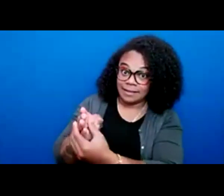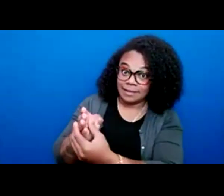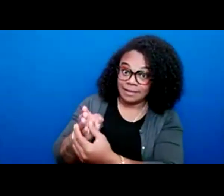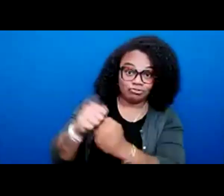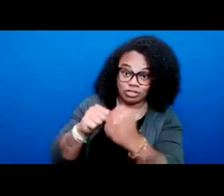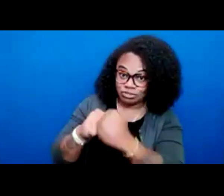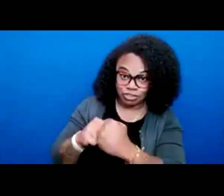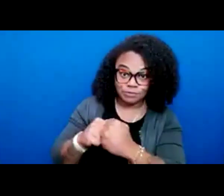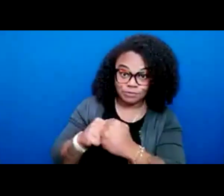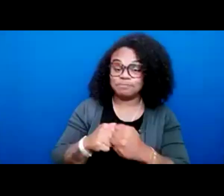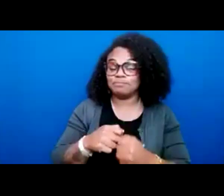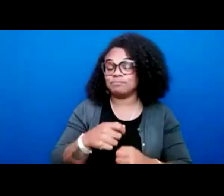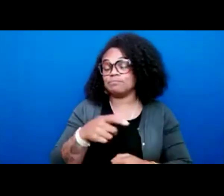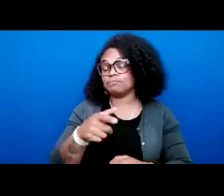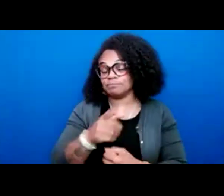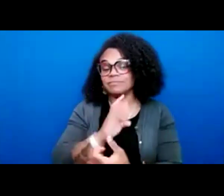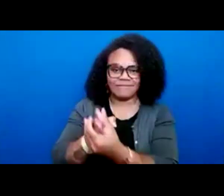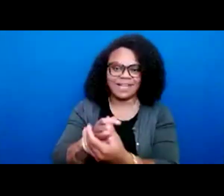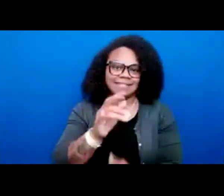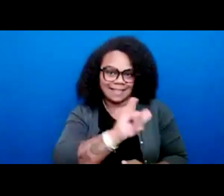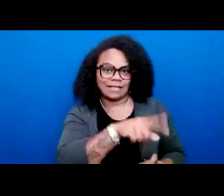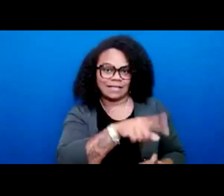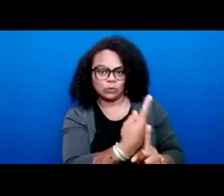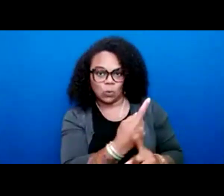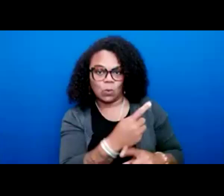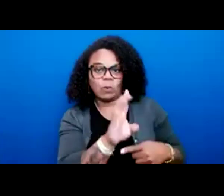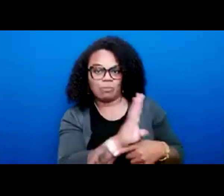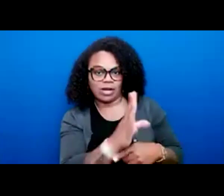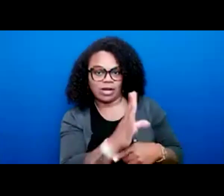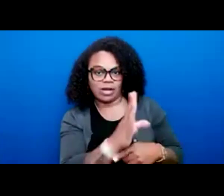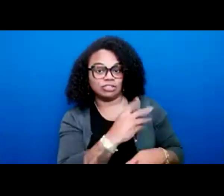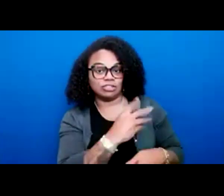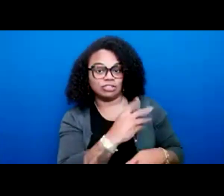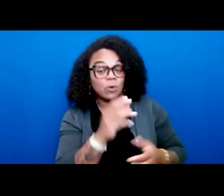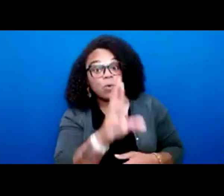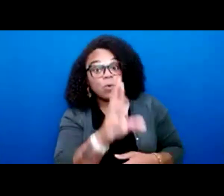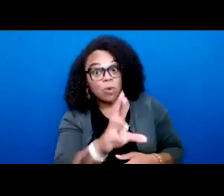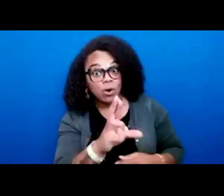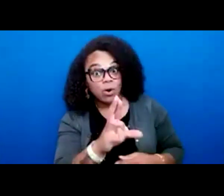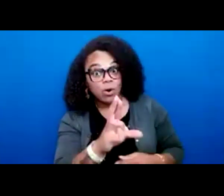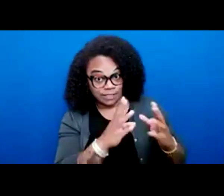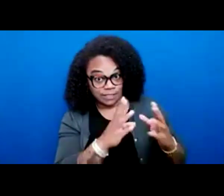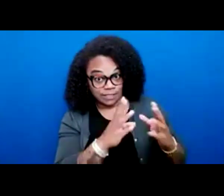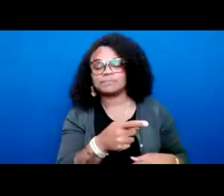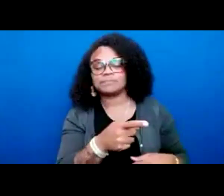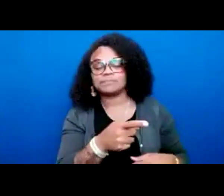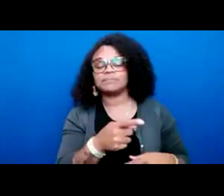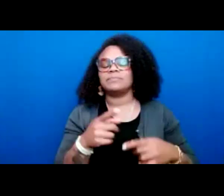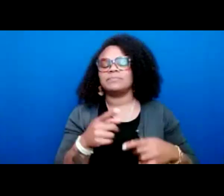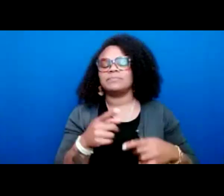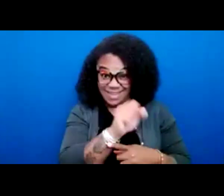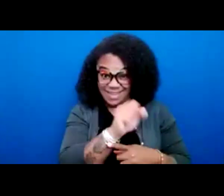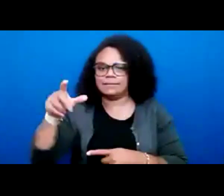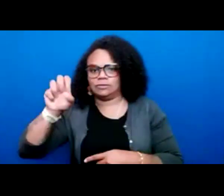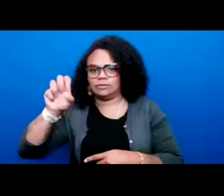structure of filing like a sole proprietorship or a partnership, then Social Security will look at the person's